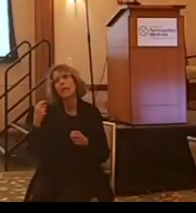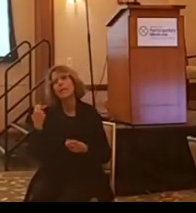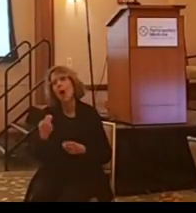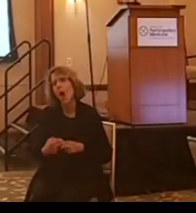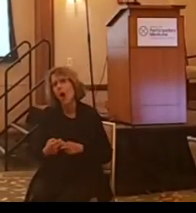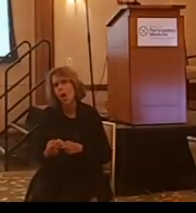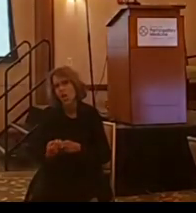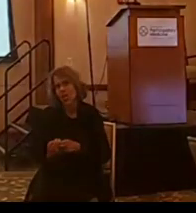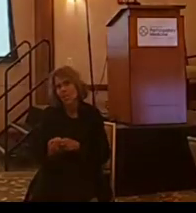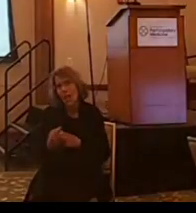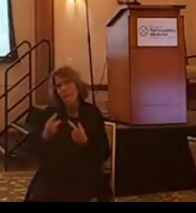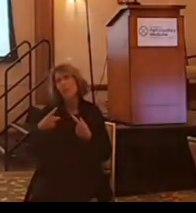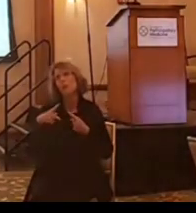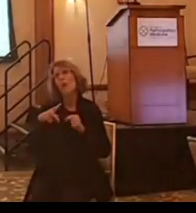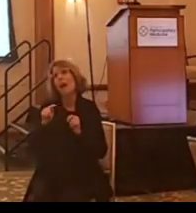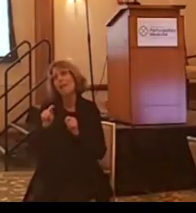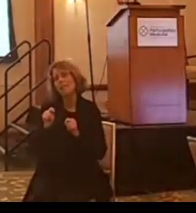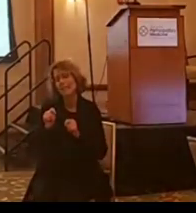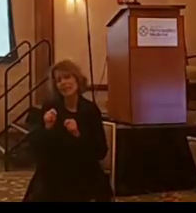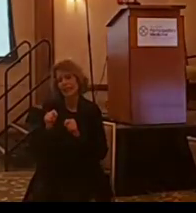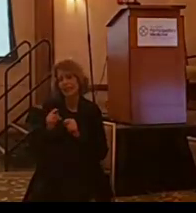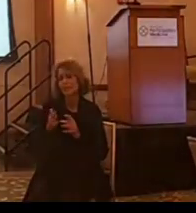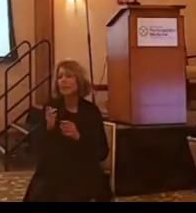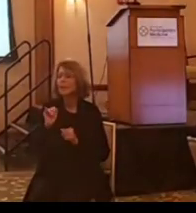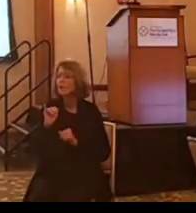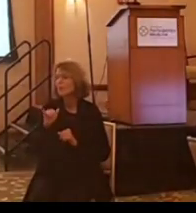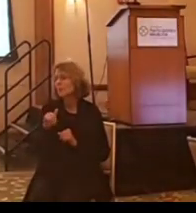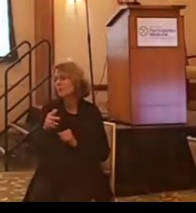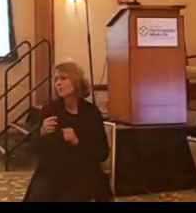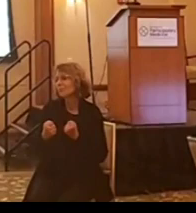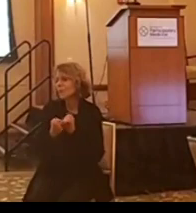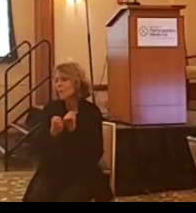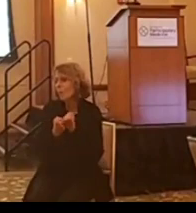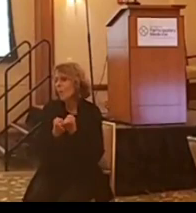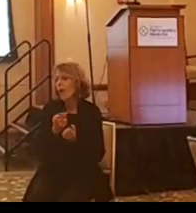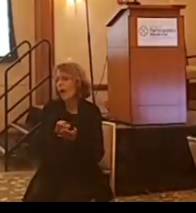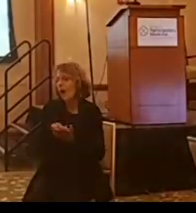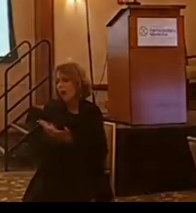dialogue, incredibly helpful. On the right-hand side here, you can see